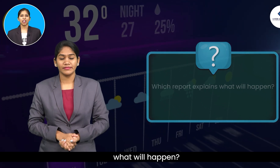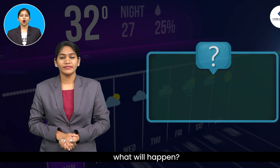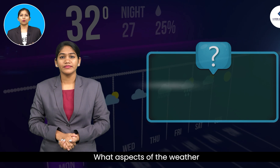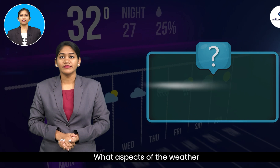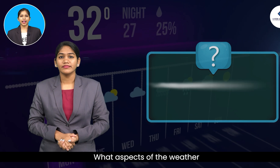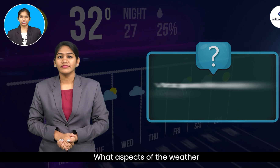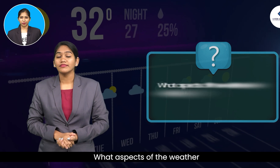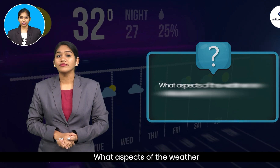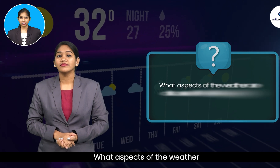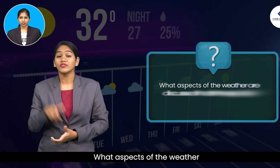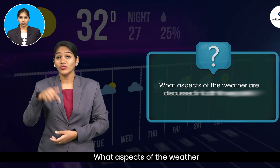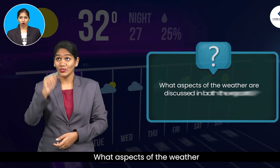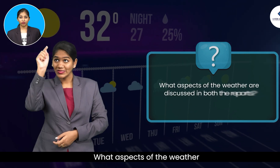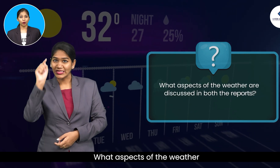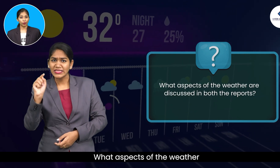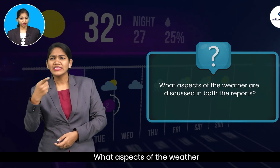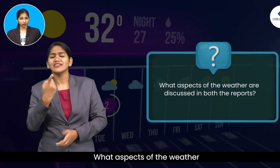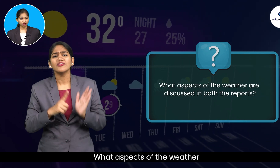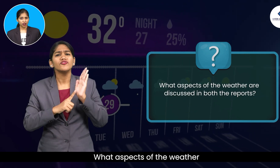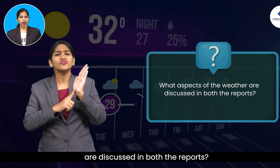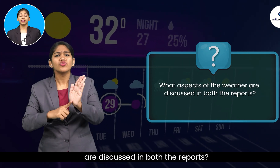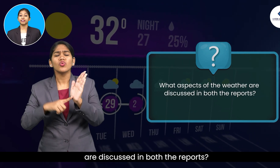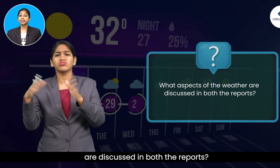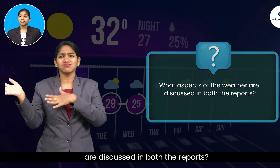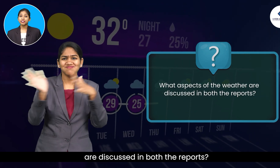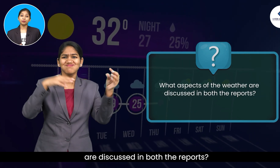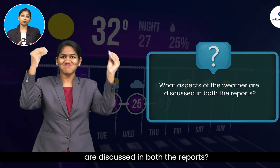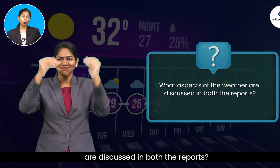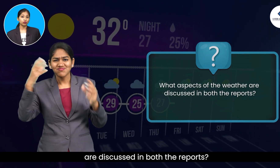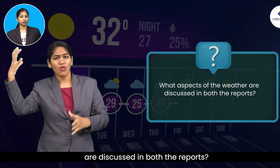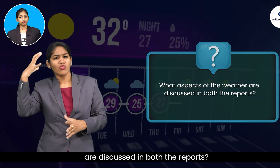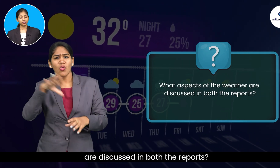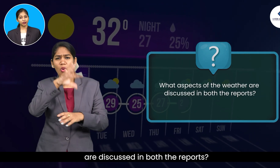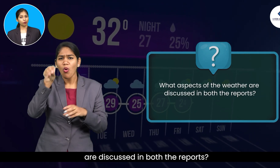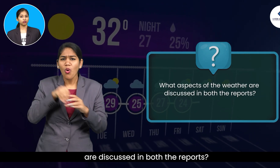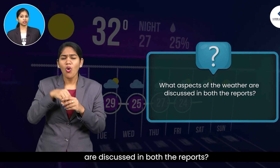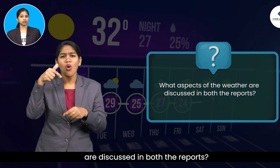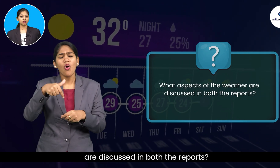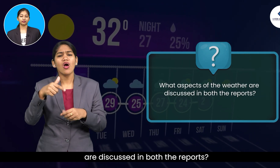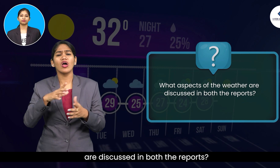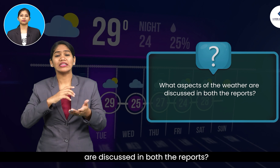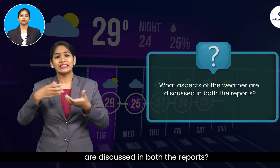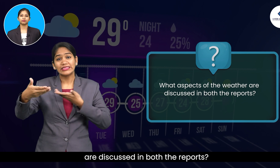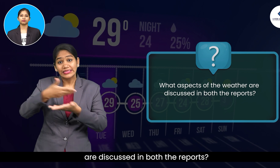What aspects Of the weather Are discussed In both The reports